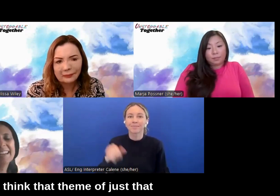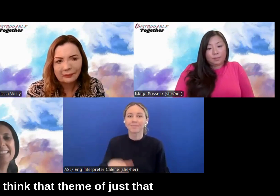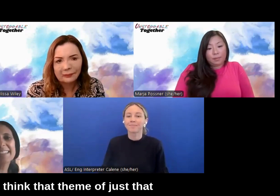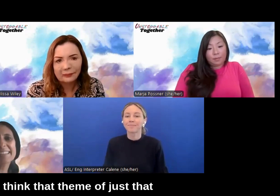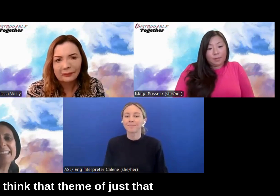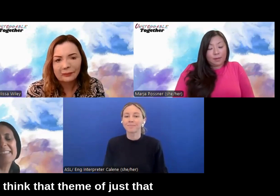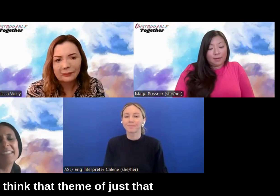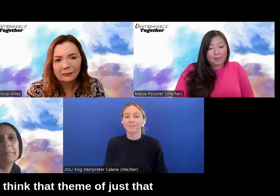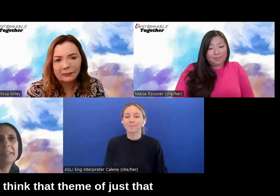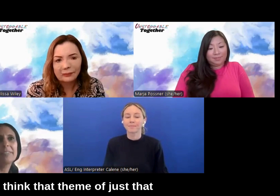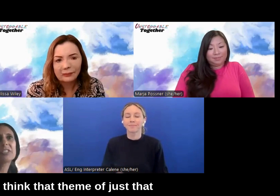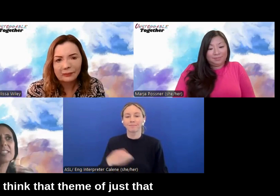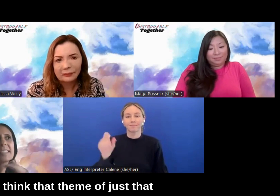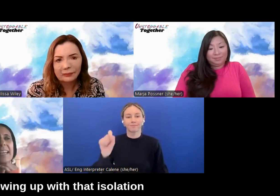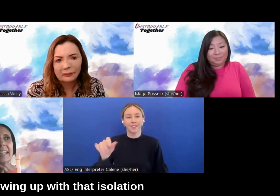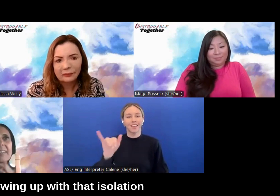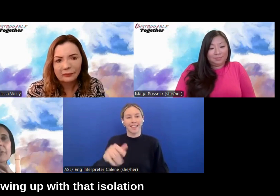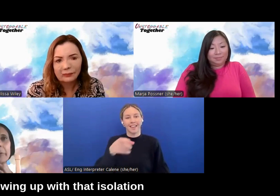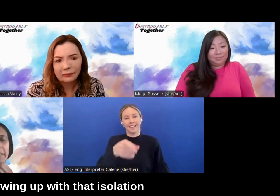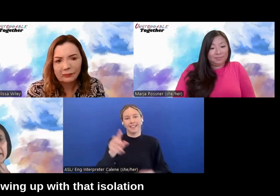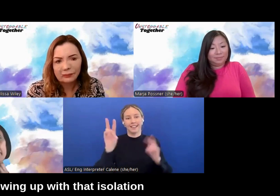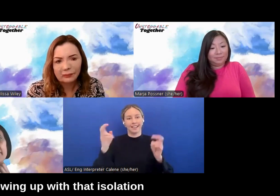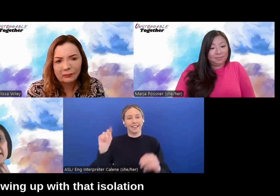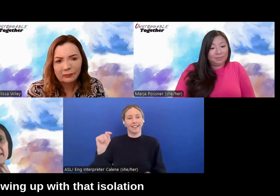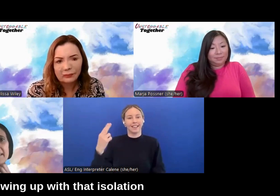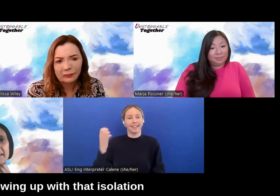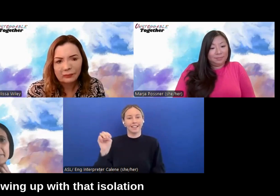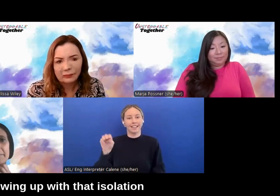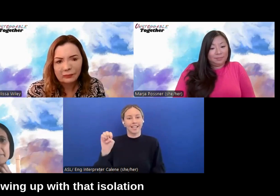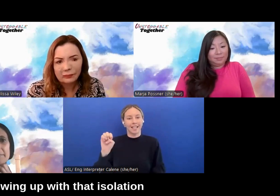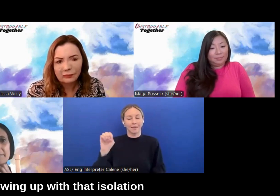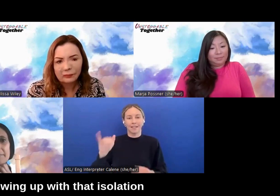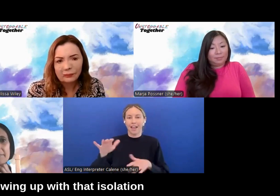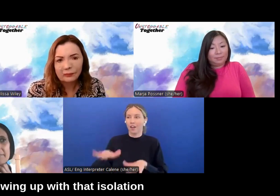Yeah, and I think that theme of just that growing up with that